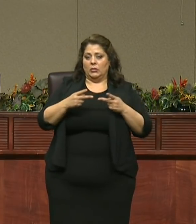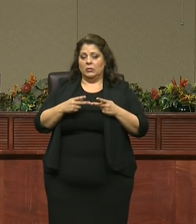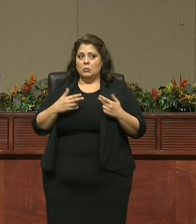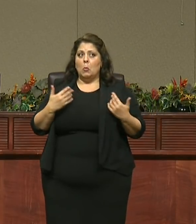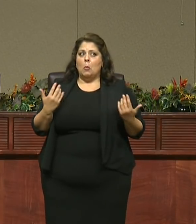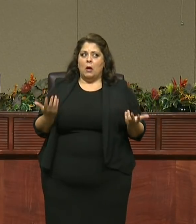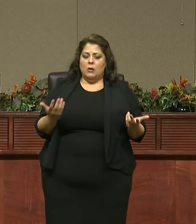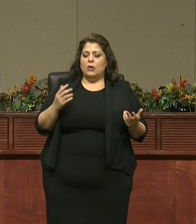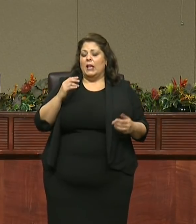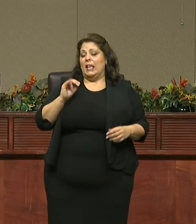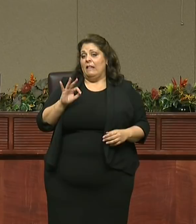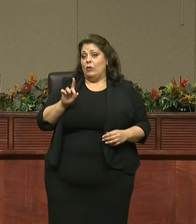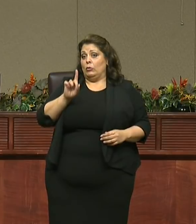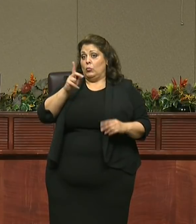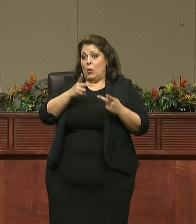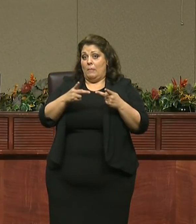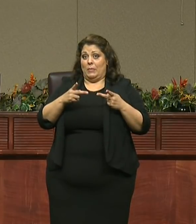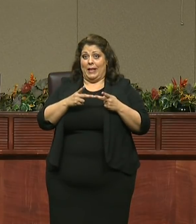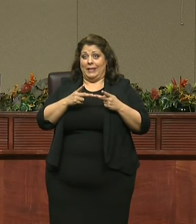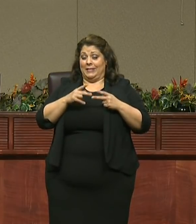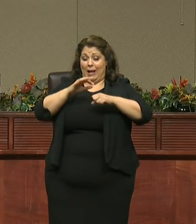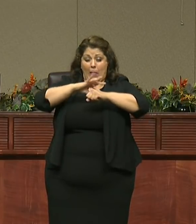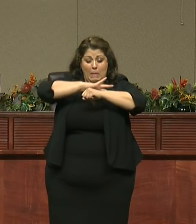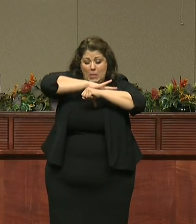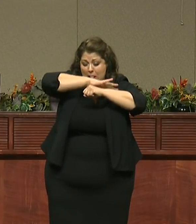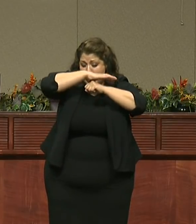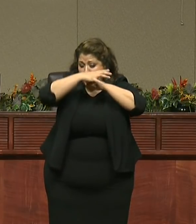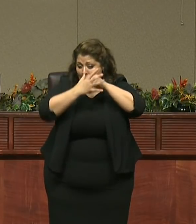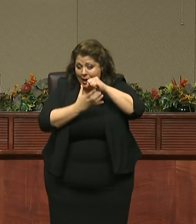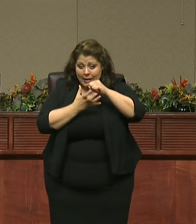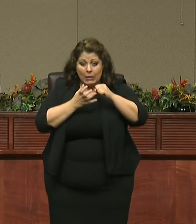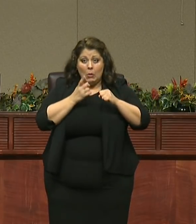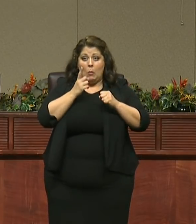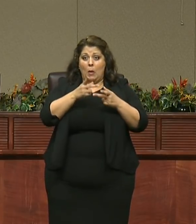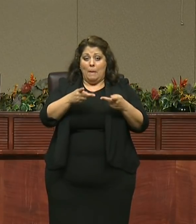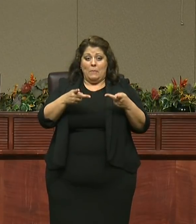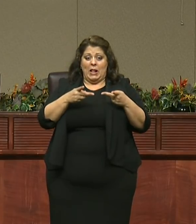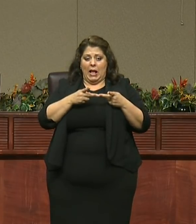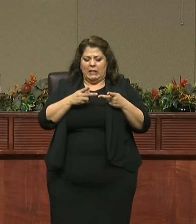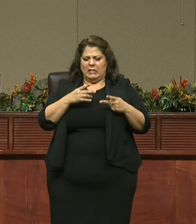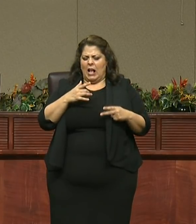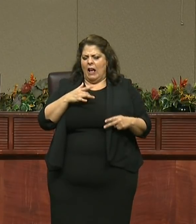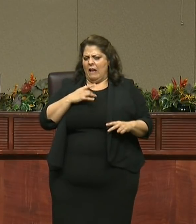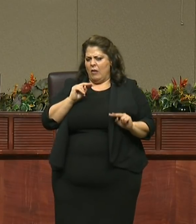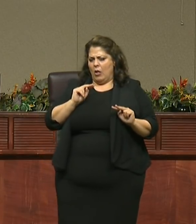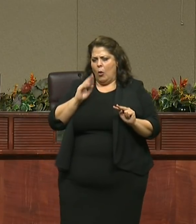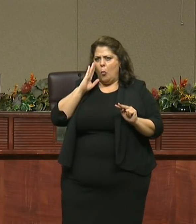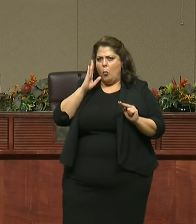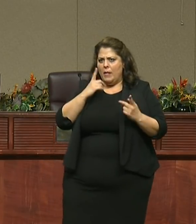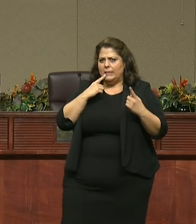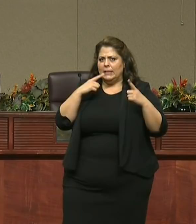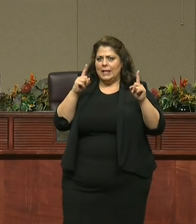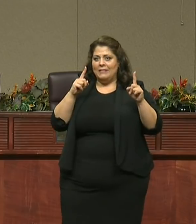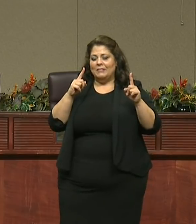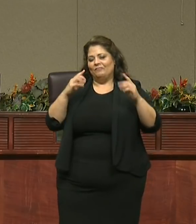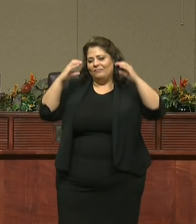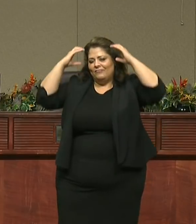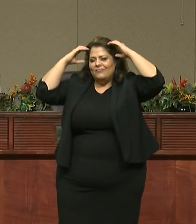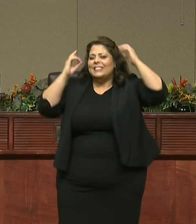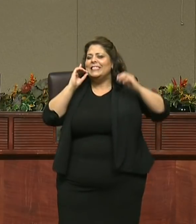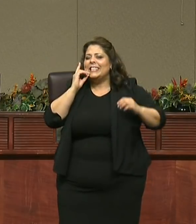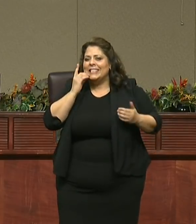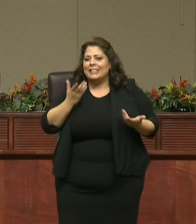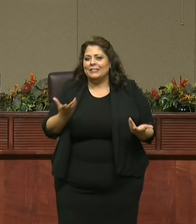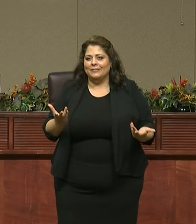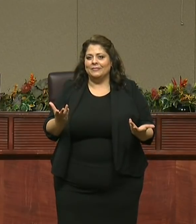Earth where we should be successful, it would be at Disney.